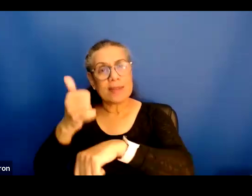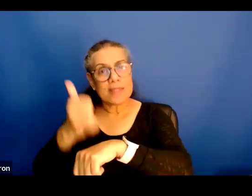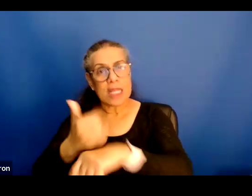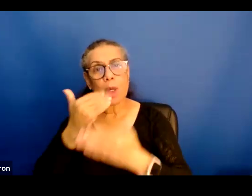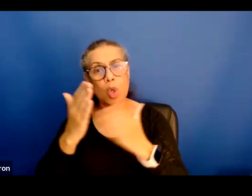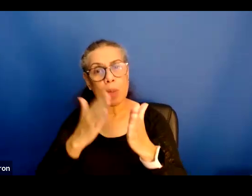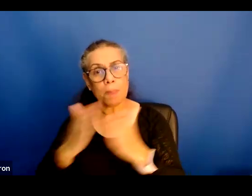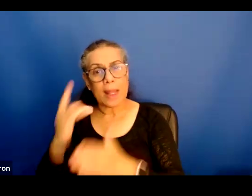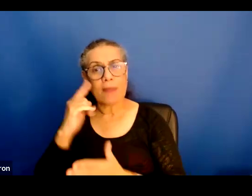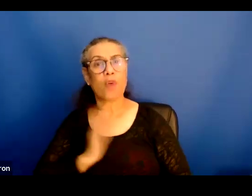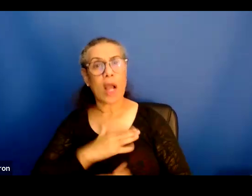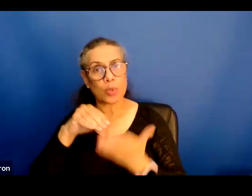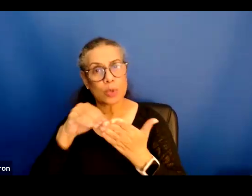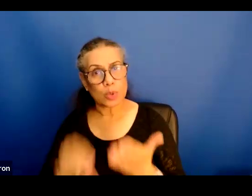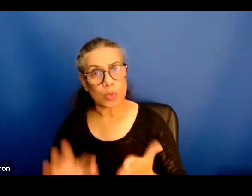students. Thank you.